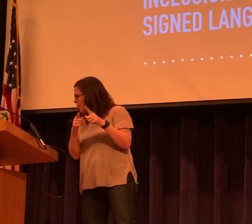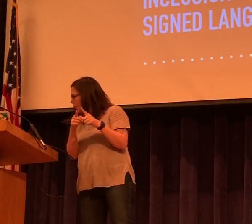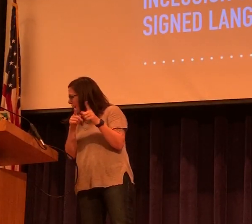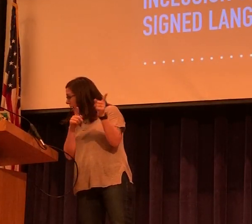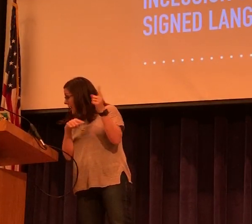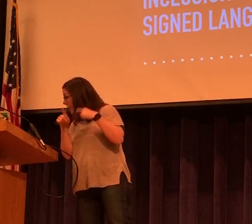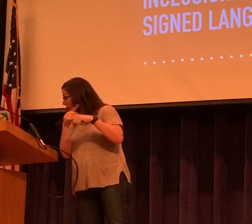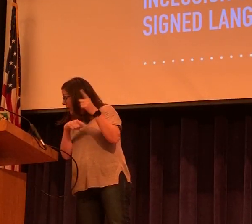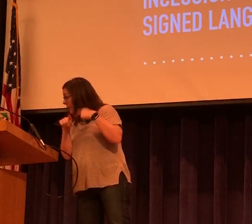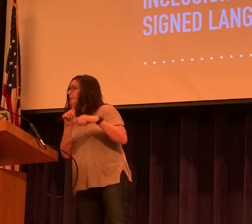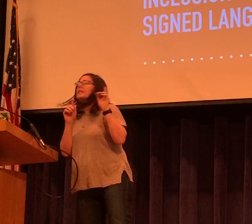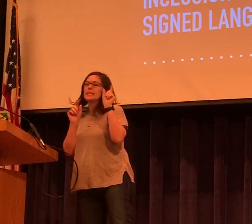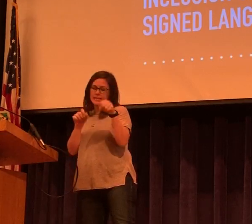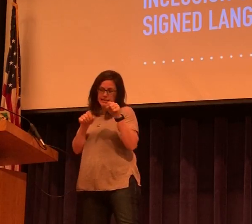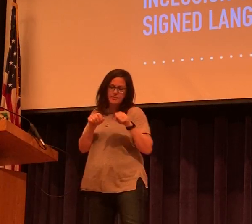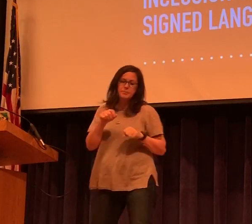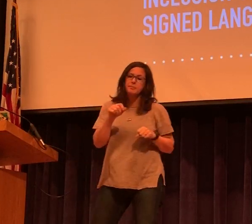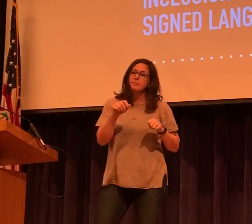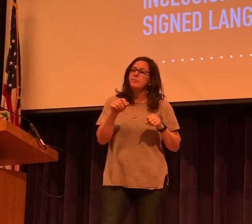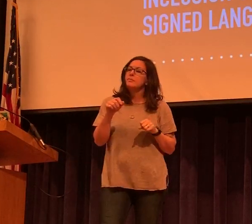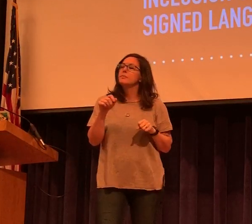else? I also want to say something. Right.